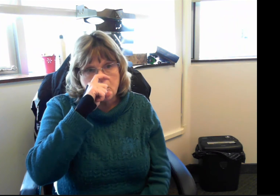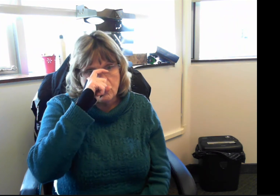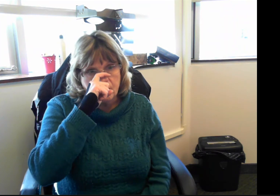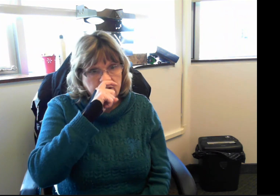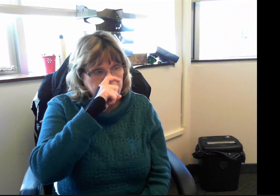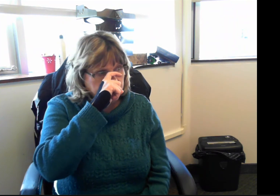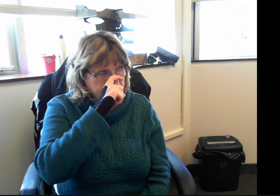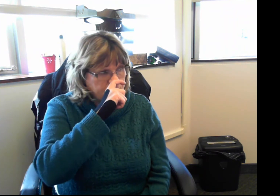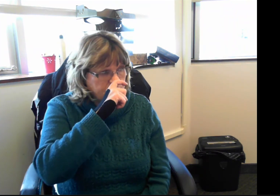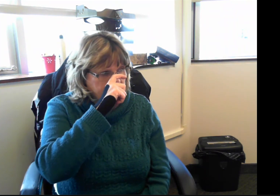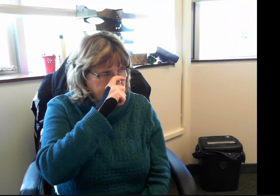doll,